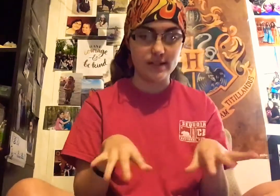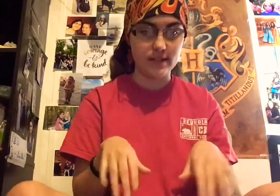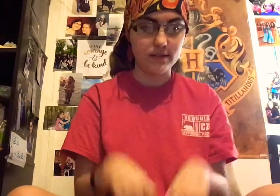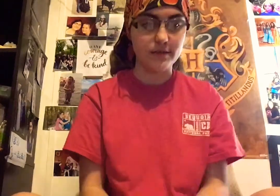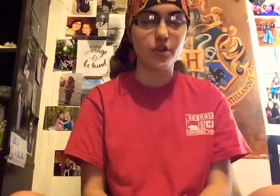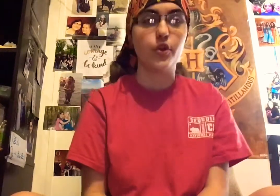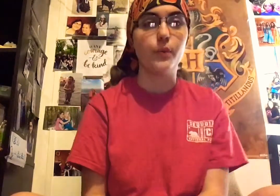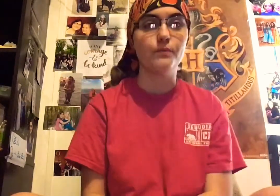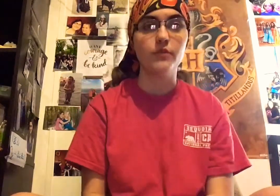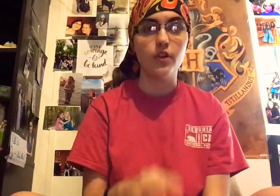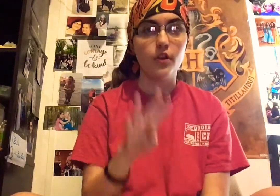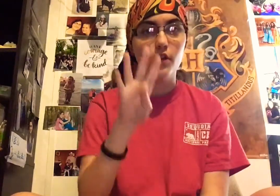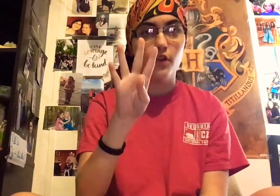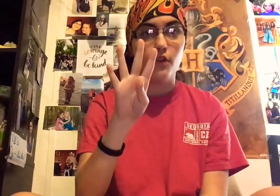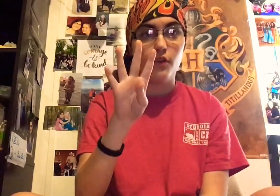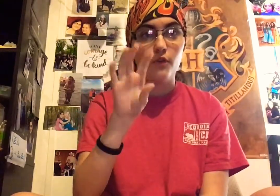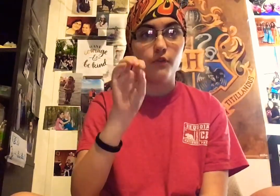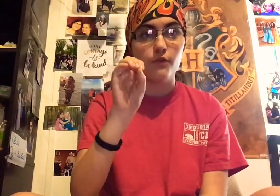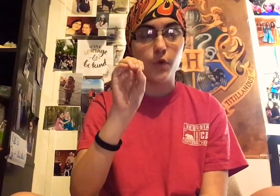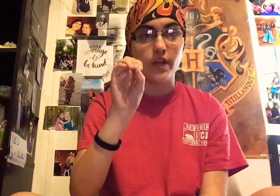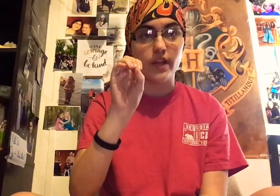lessons. So 40,